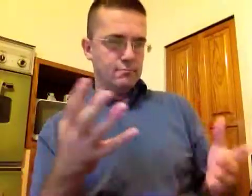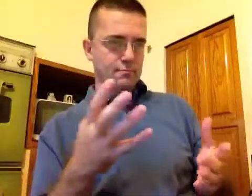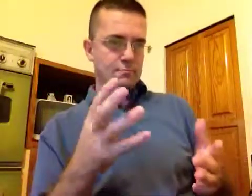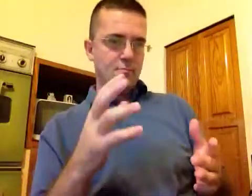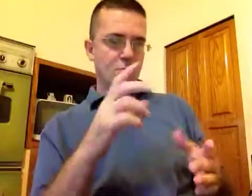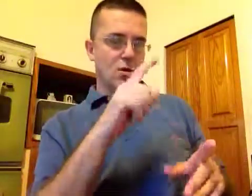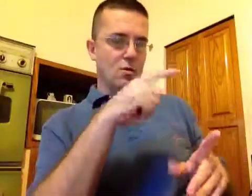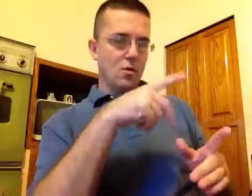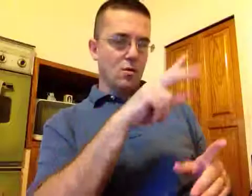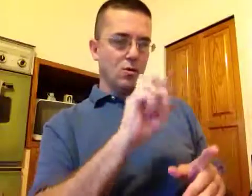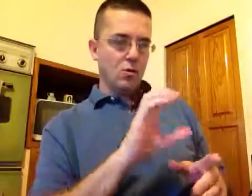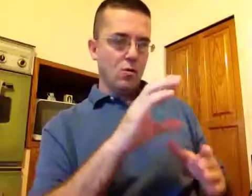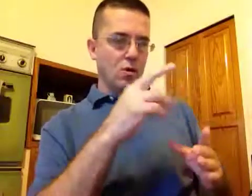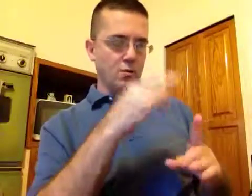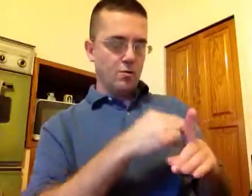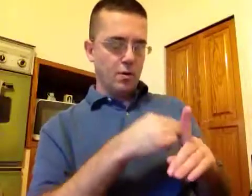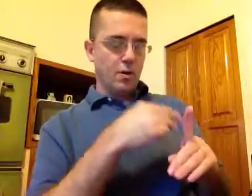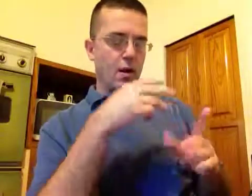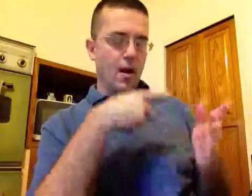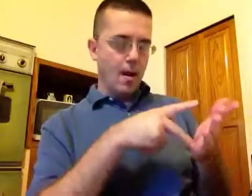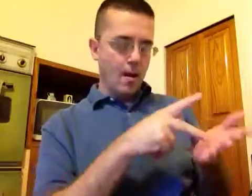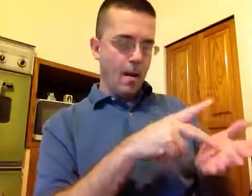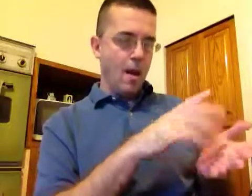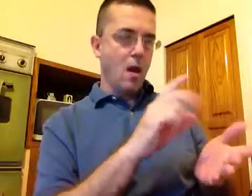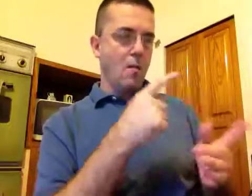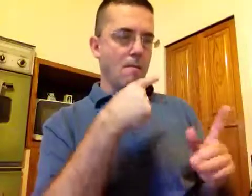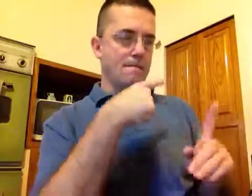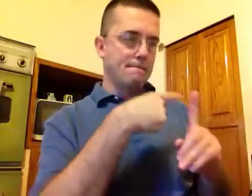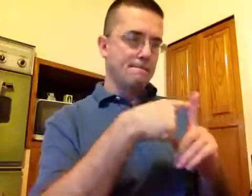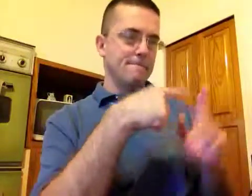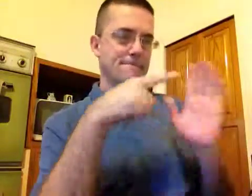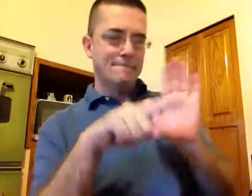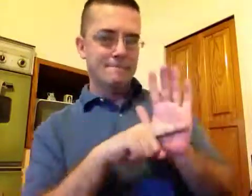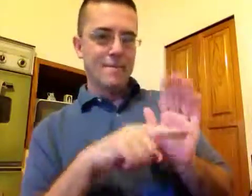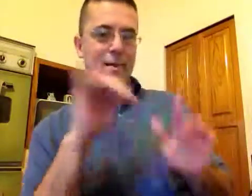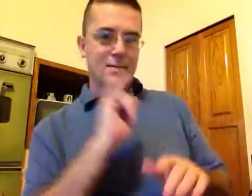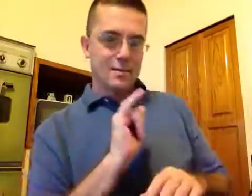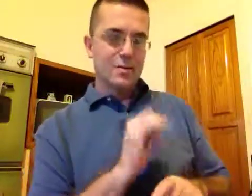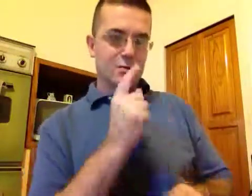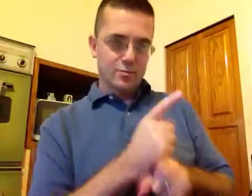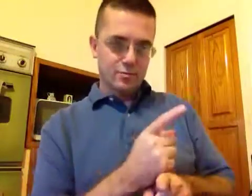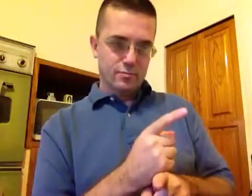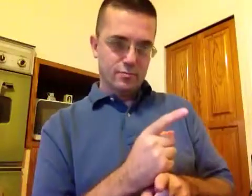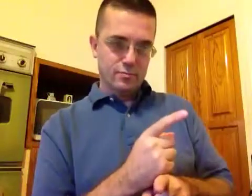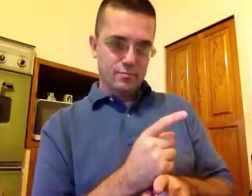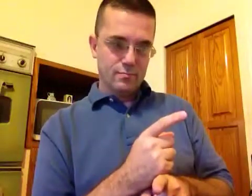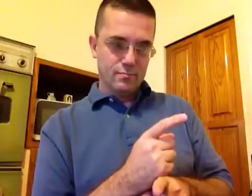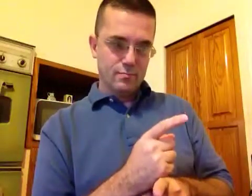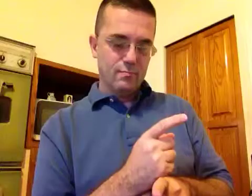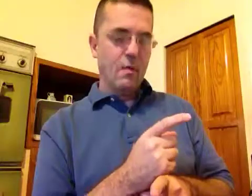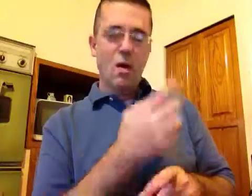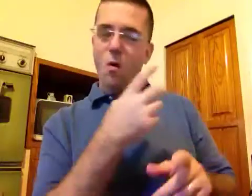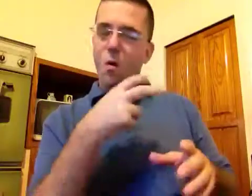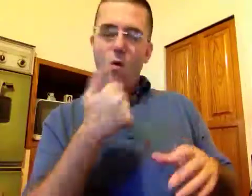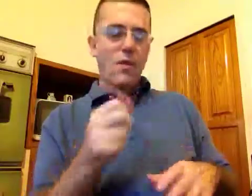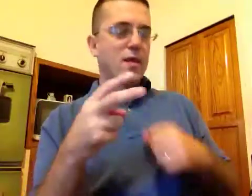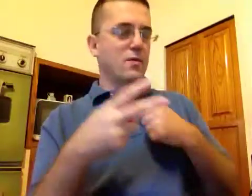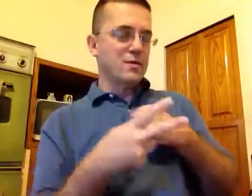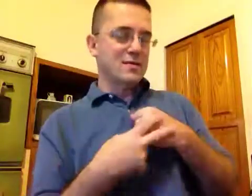paid off a $200,000 mortgage in 2 years, plus or minus the interest. So the only thing you really saved was the it got us